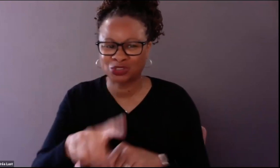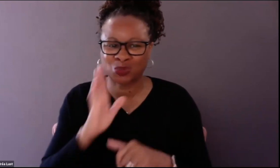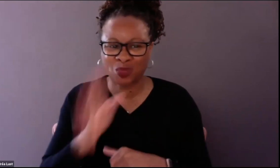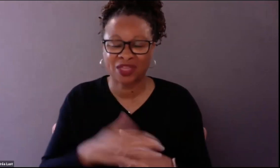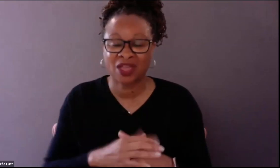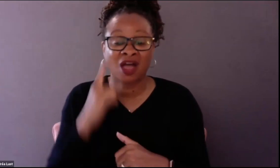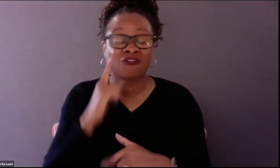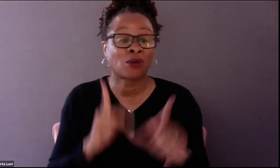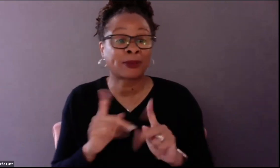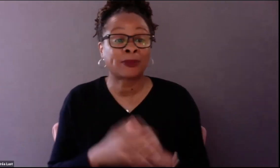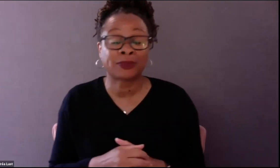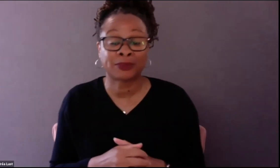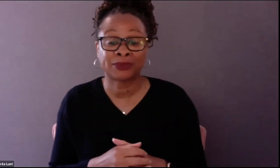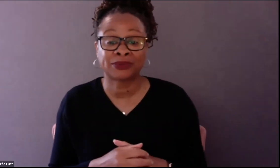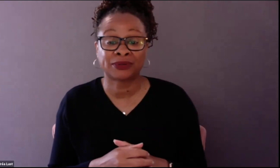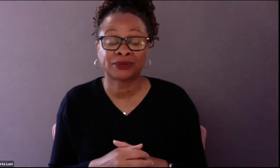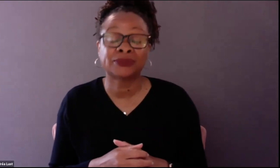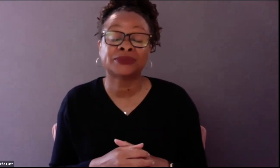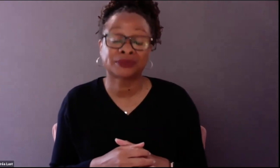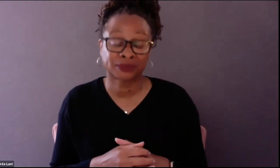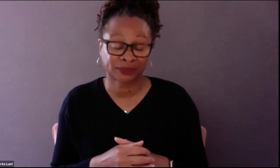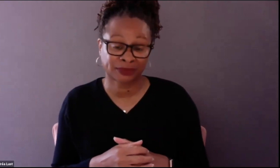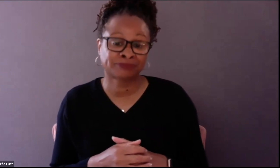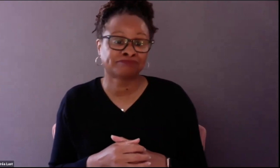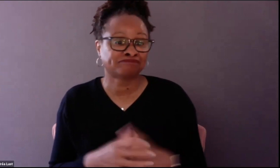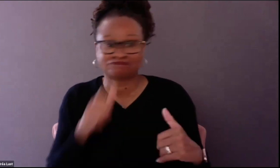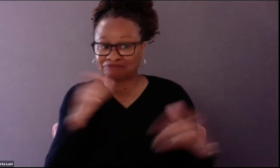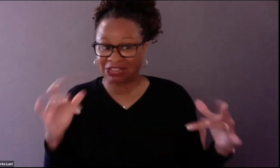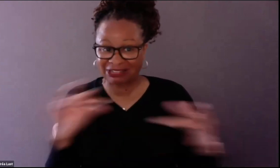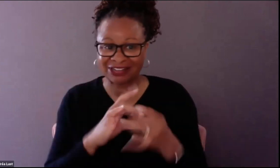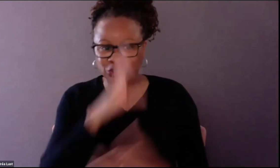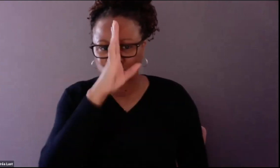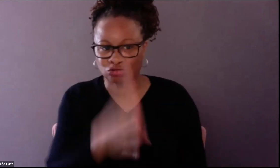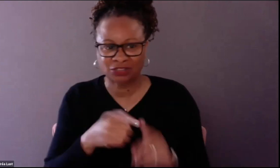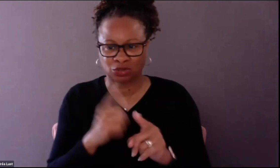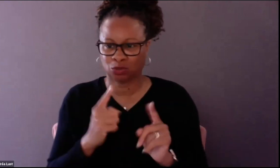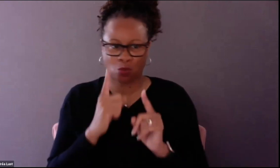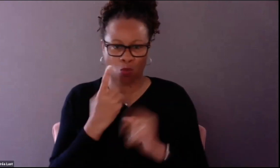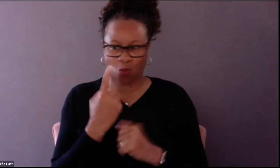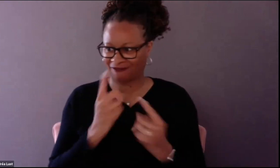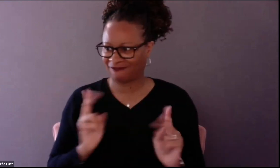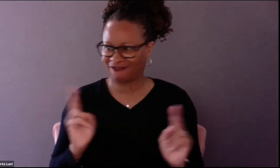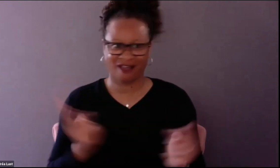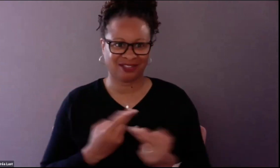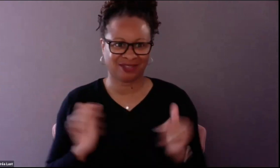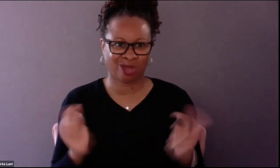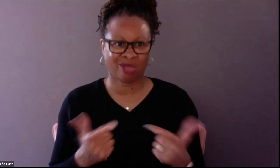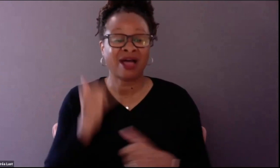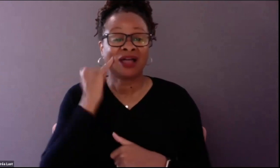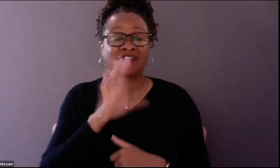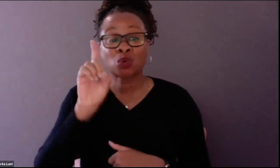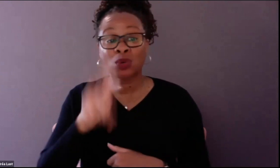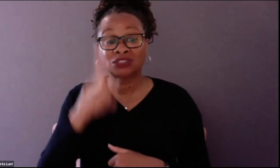those of you who are not connected directly to one of us, if your question is